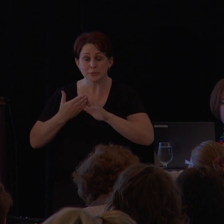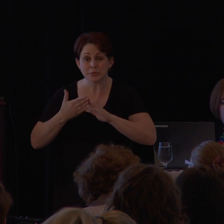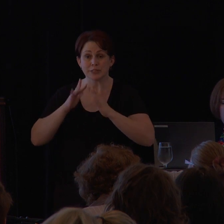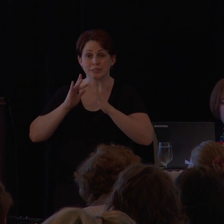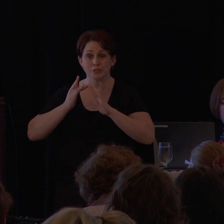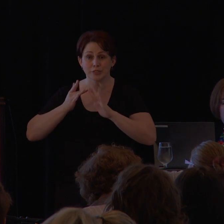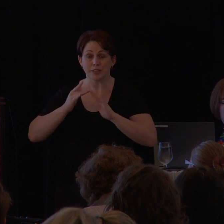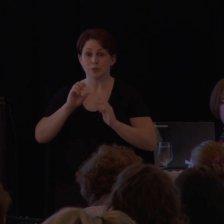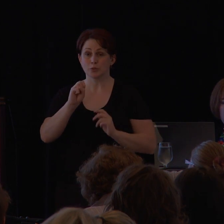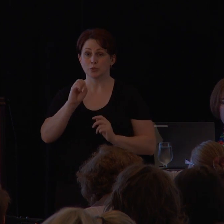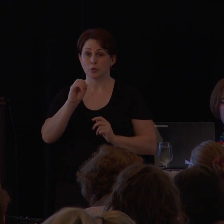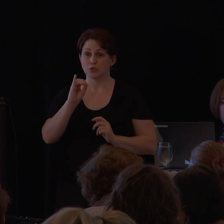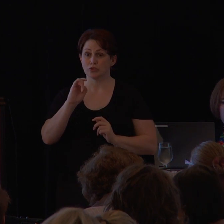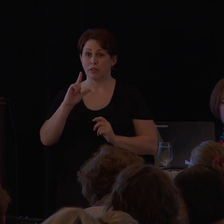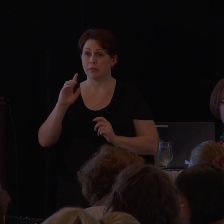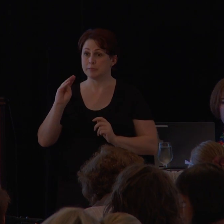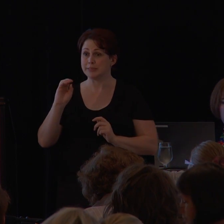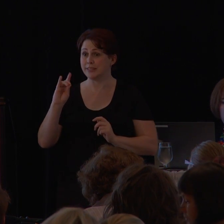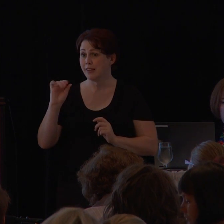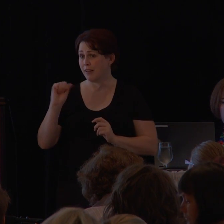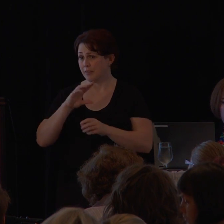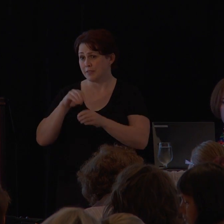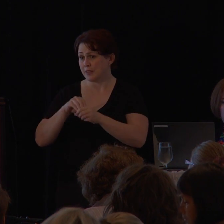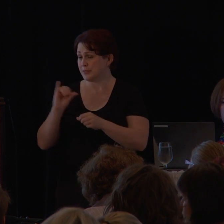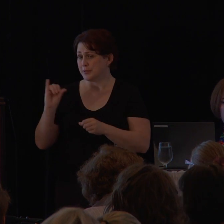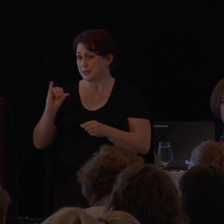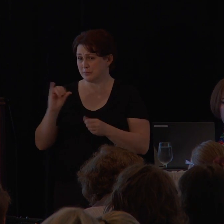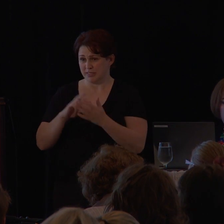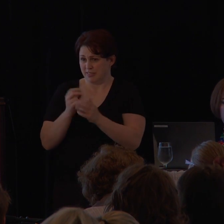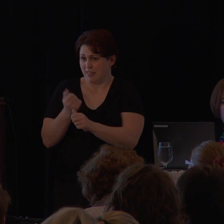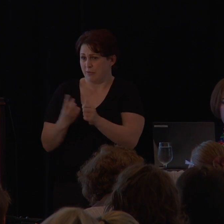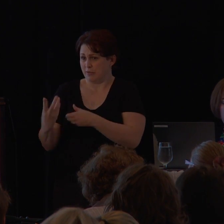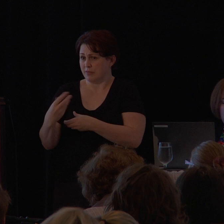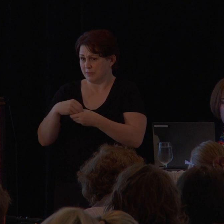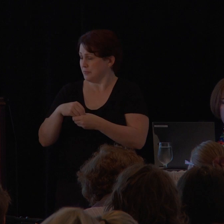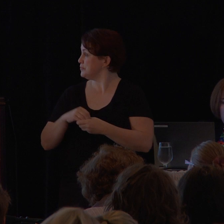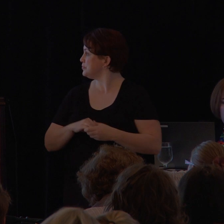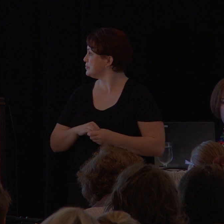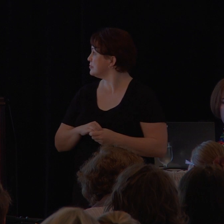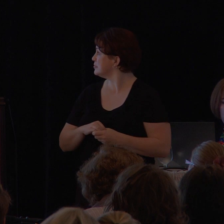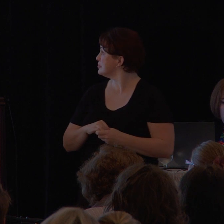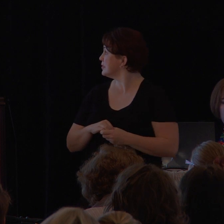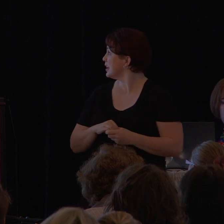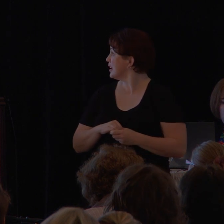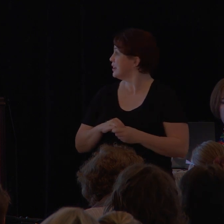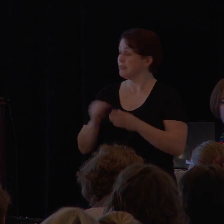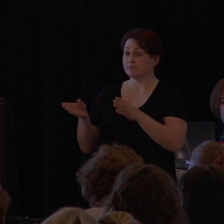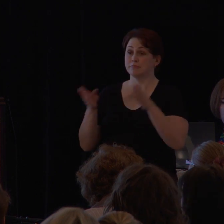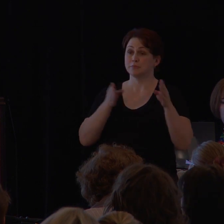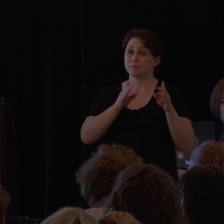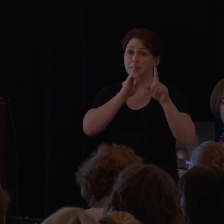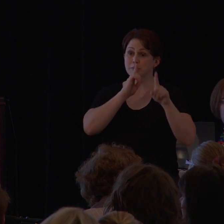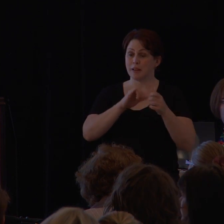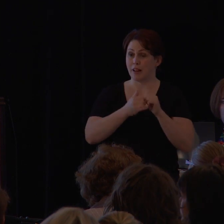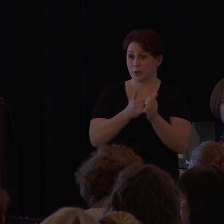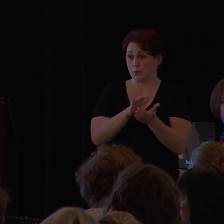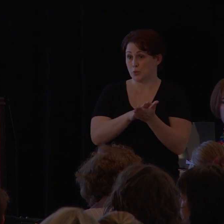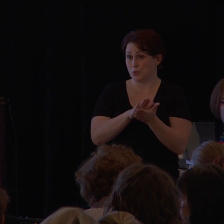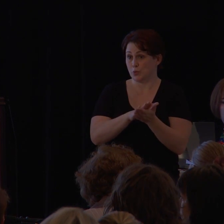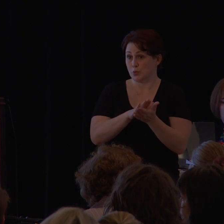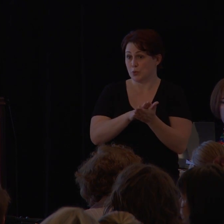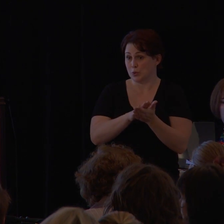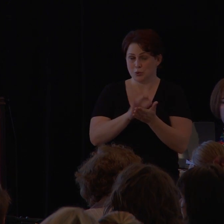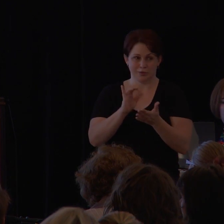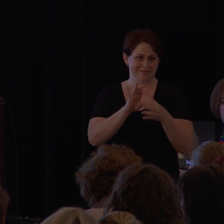media. And how do we respond? Lots of options, which we'll look at. Whole school and inclusive approach, which is obviously the link